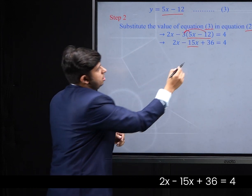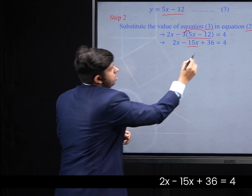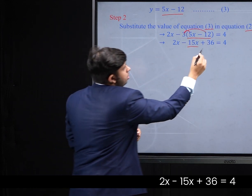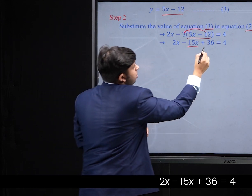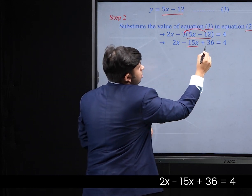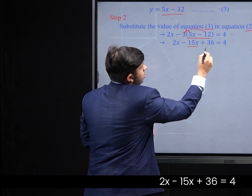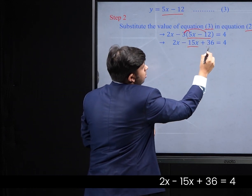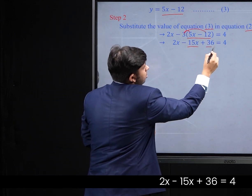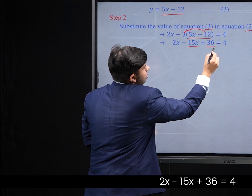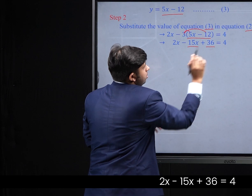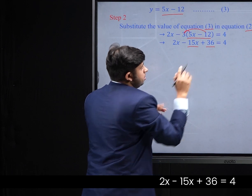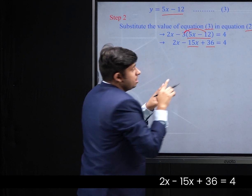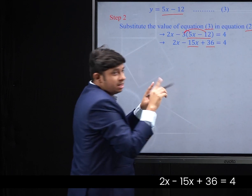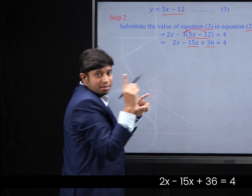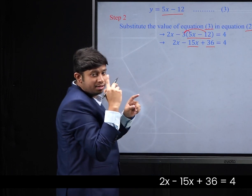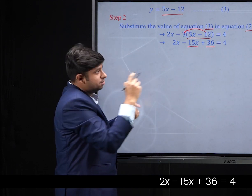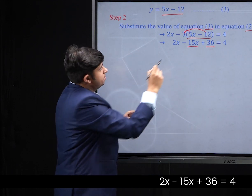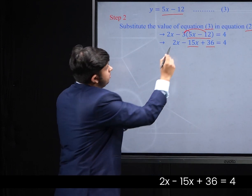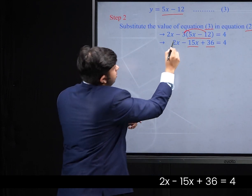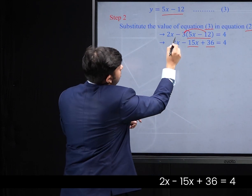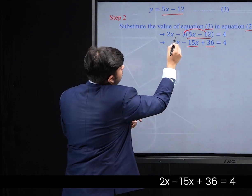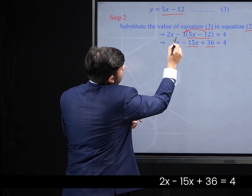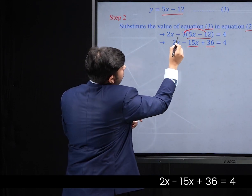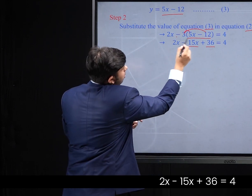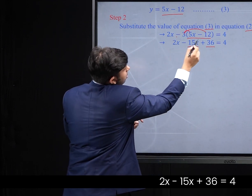3, that is 36, is equal to 4.